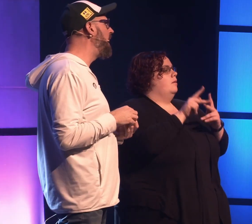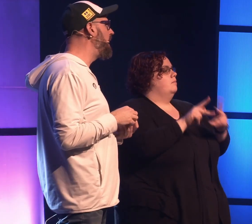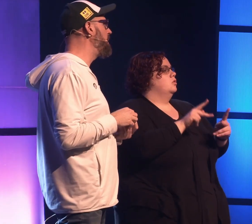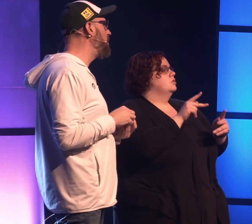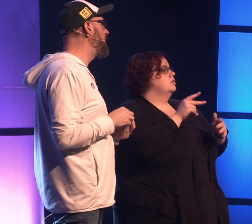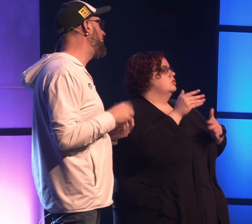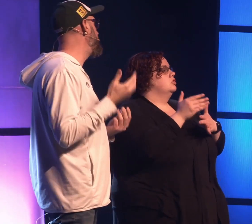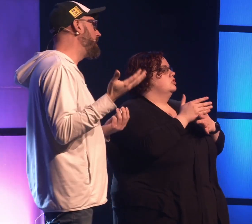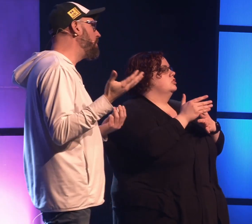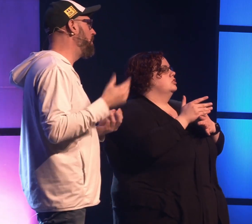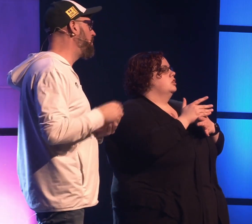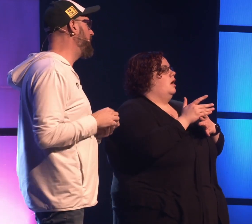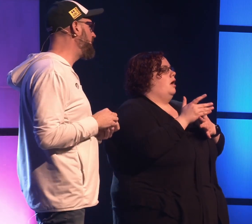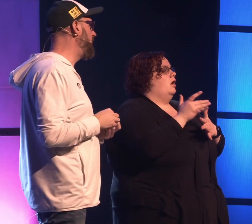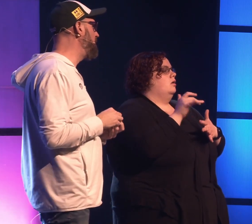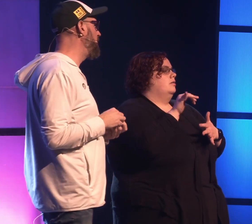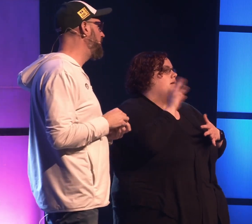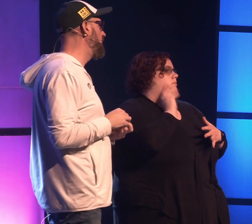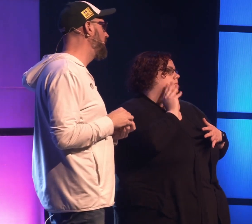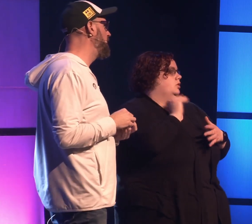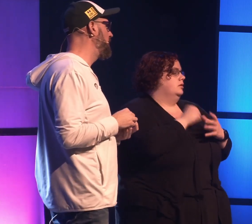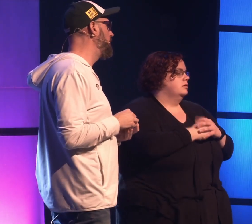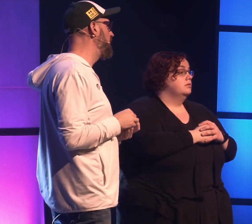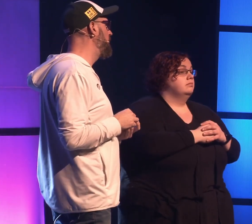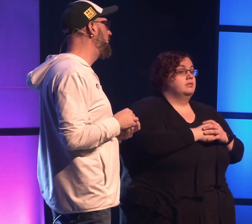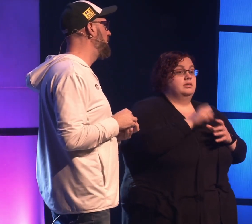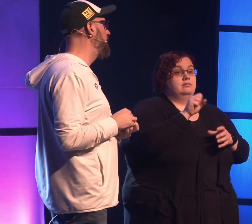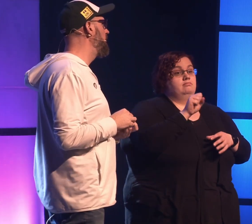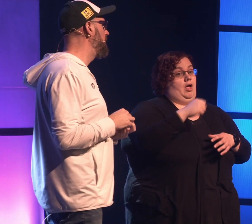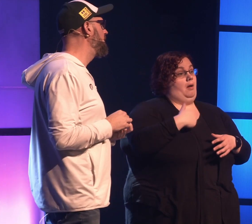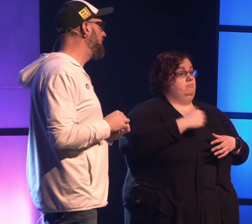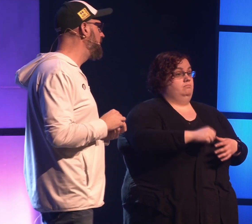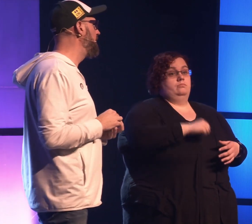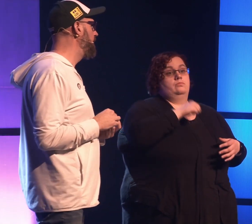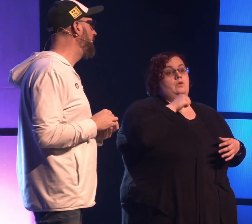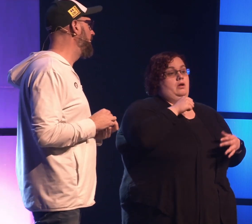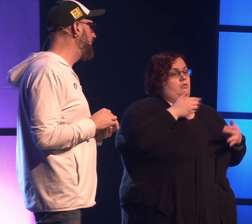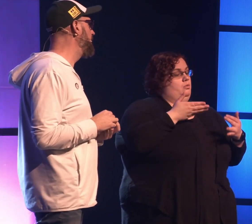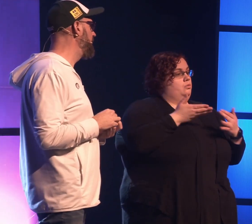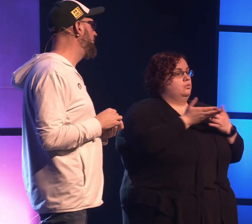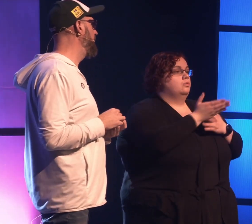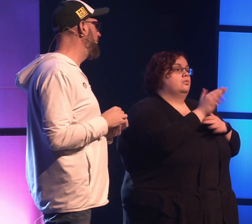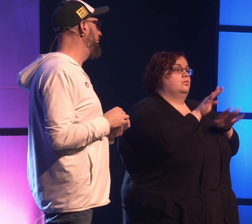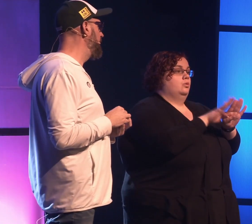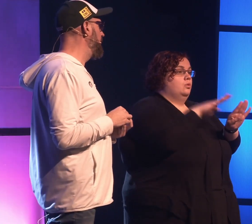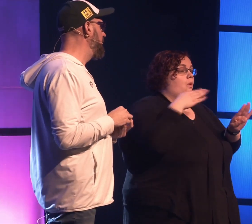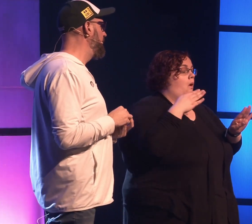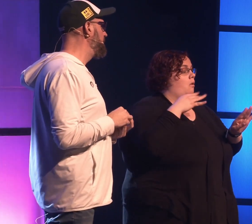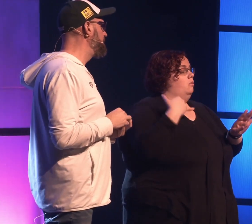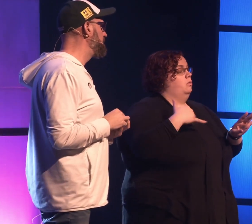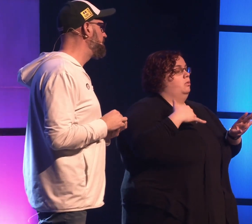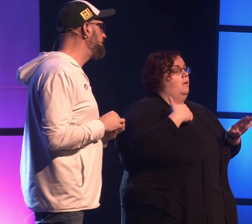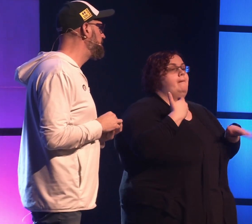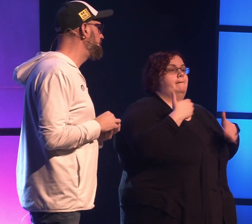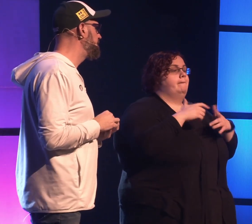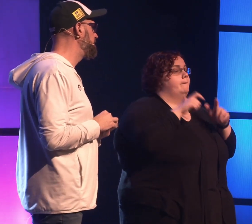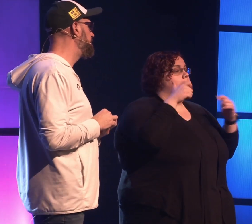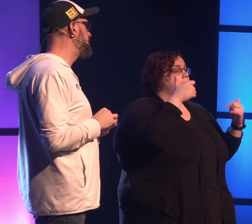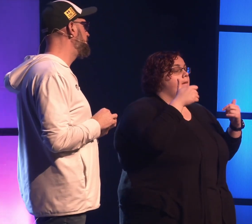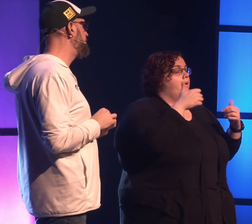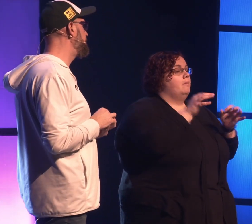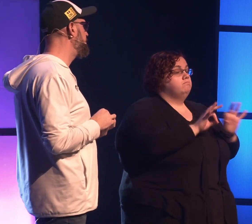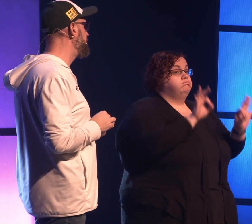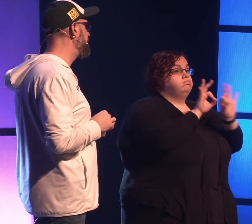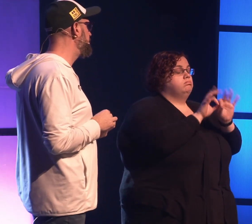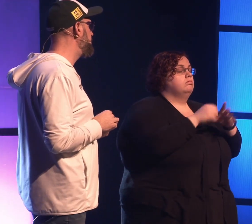that vibe with or did at one point in time? For sure. I mean, I'm proud of you for getting through the door. That's a big step. And